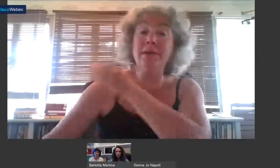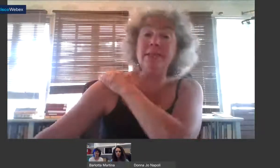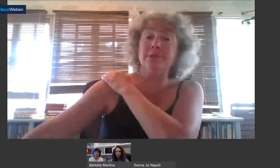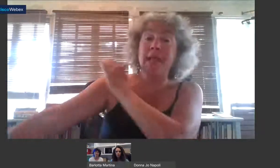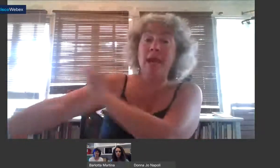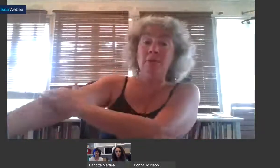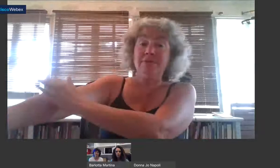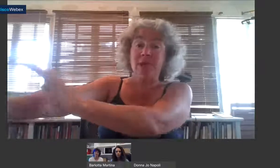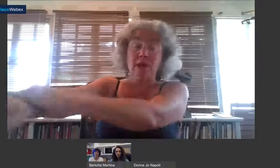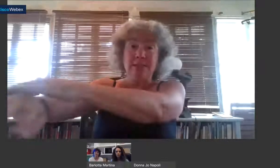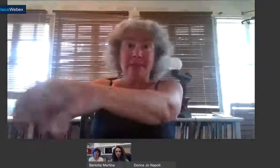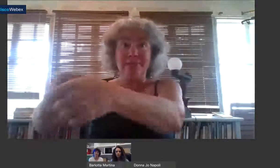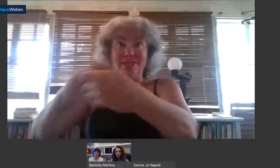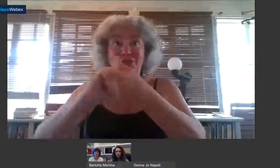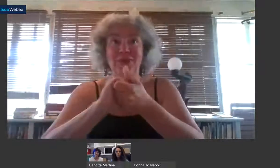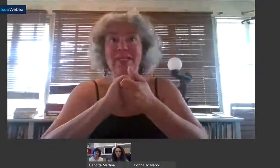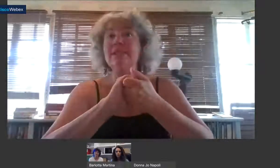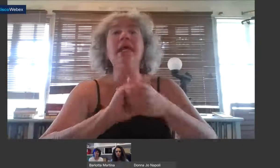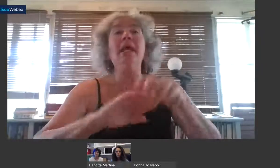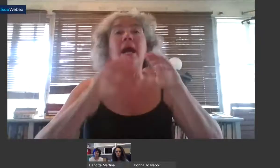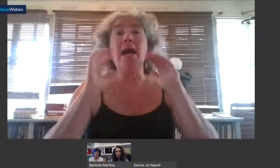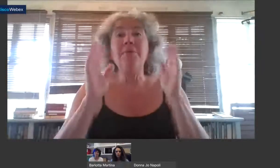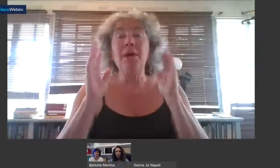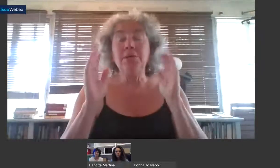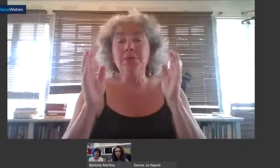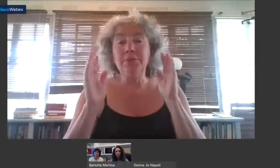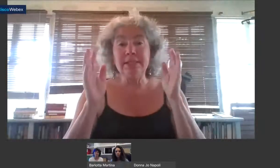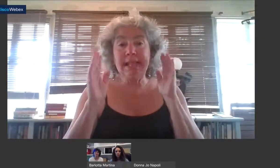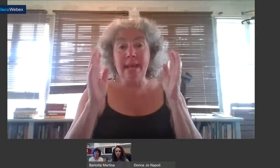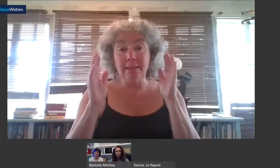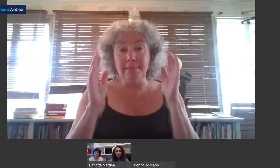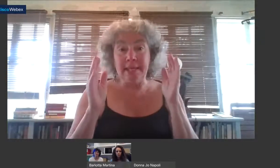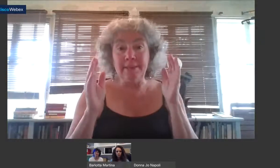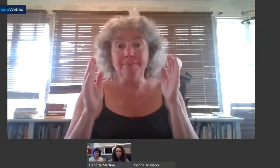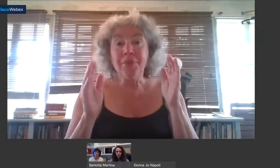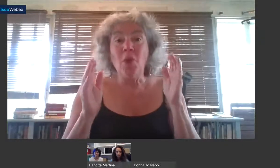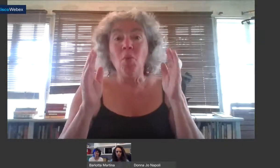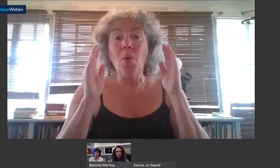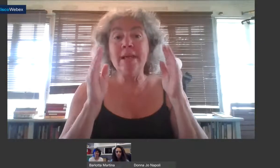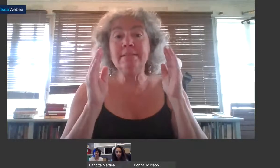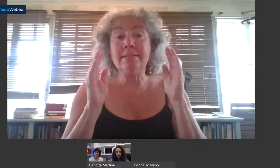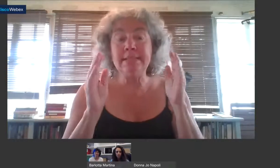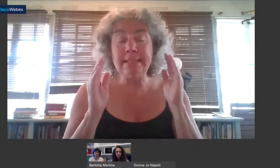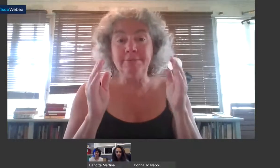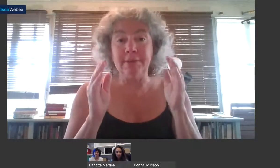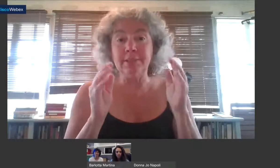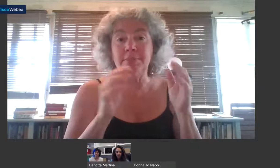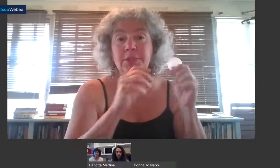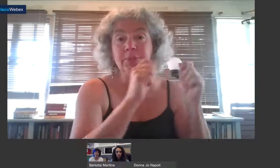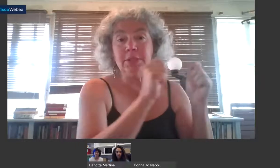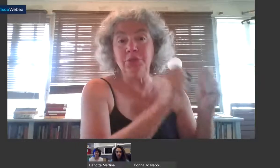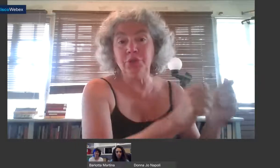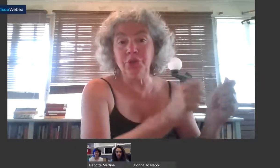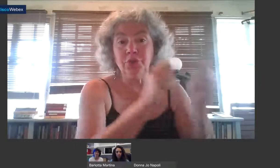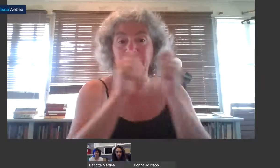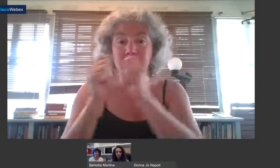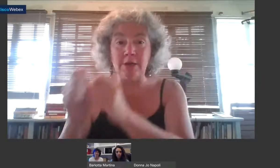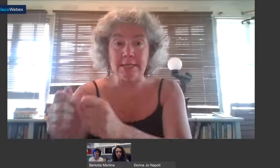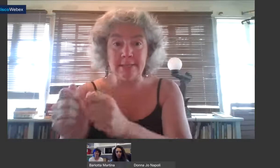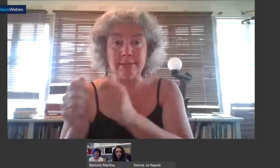so now we've talked about these joints. I want you to tell me what is the difference between two variants